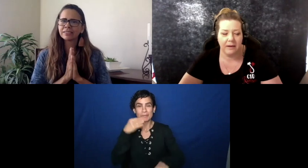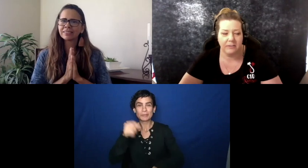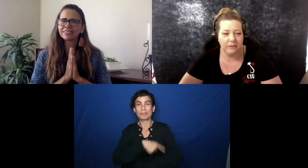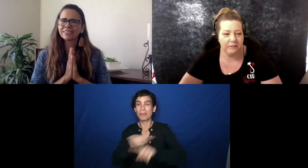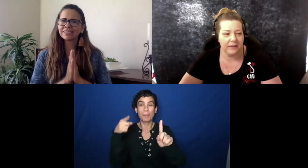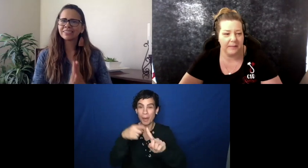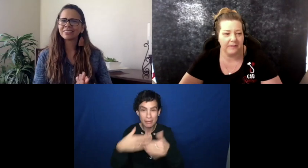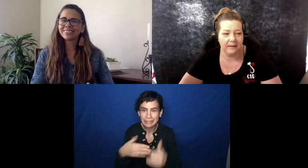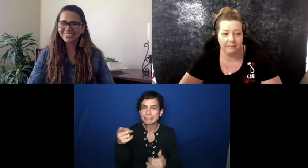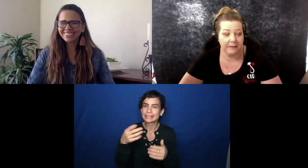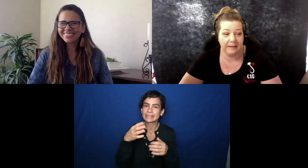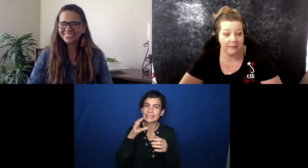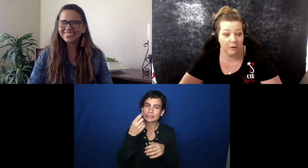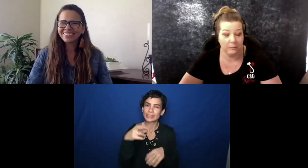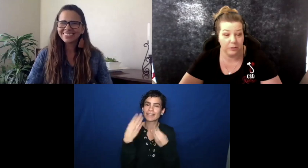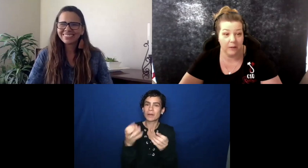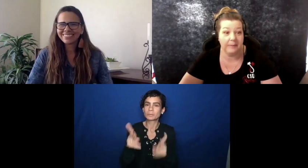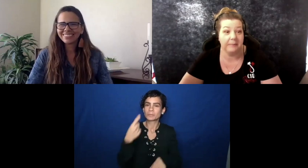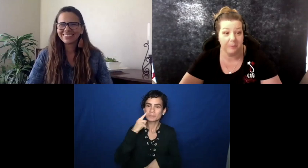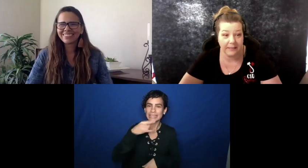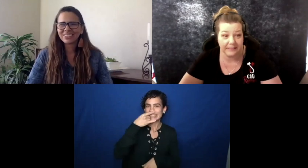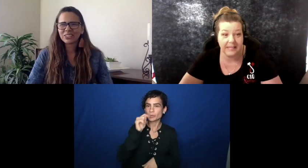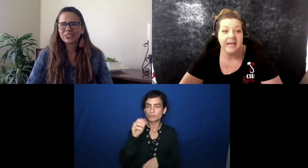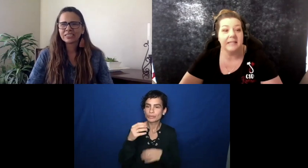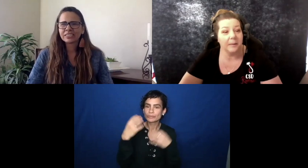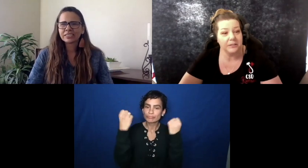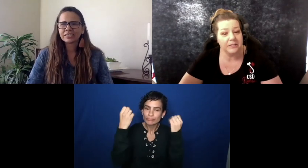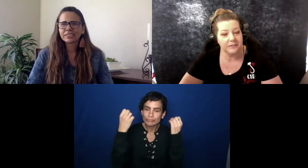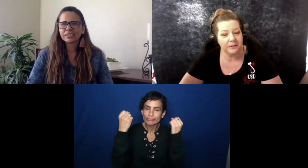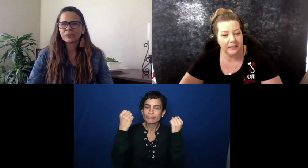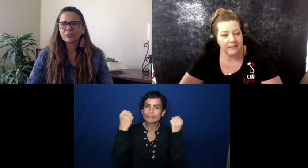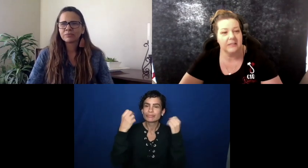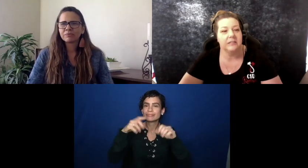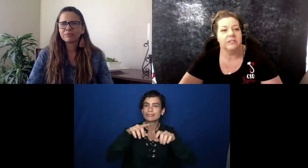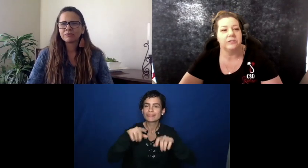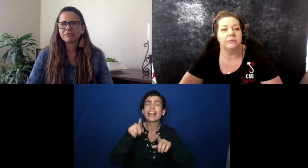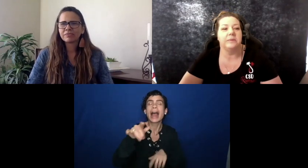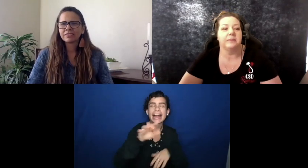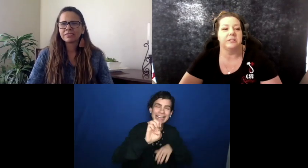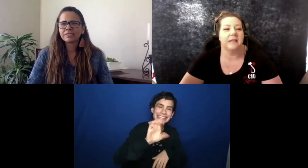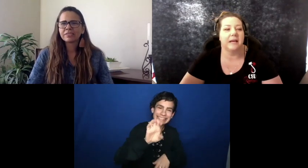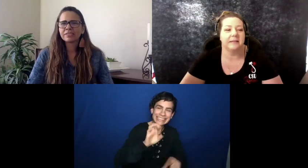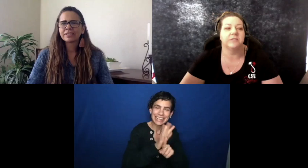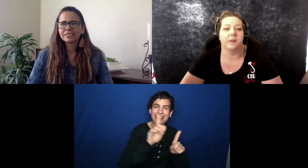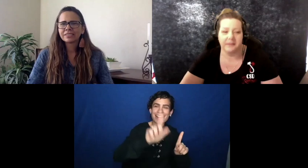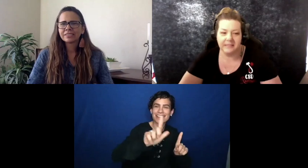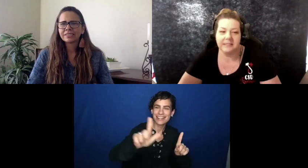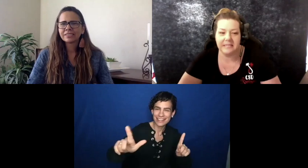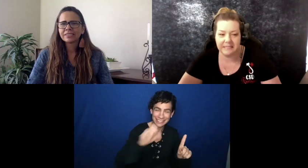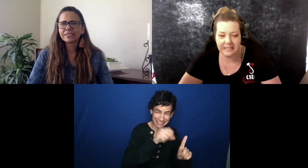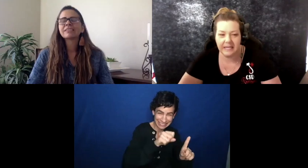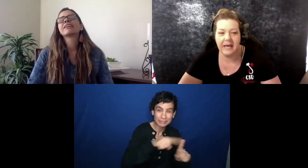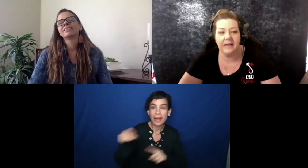Oh, I totally forgot the name of it. Apparently I've been home too long. But my point is, it's opportunities for kids to be able to sign. That's right, it's